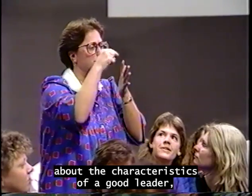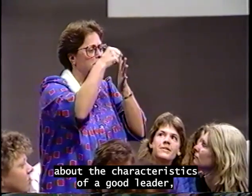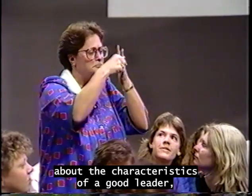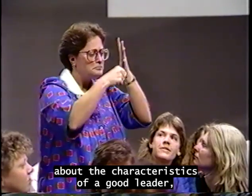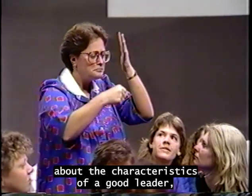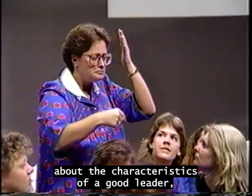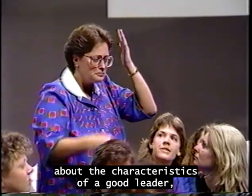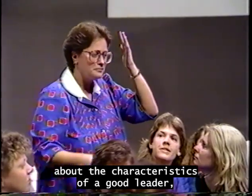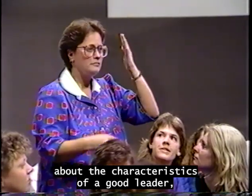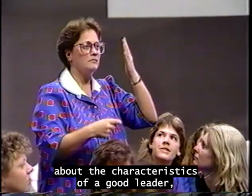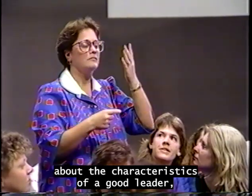of a good leader.